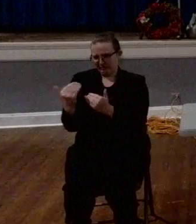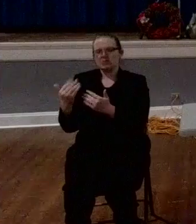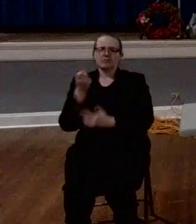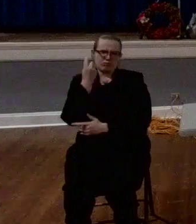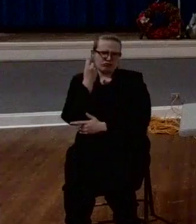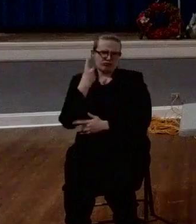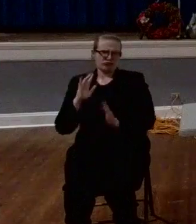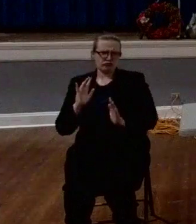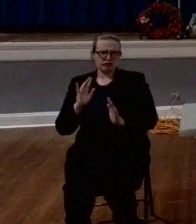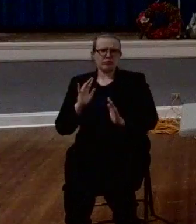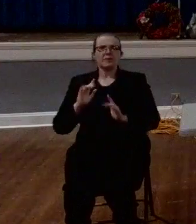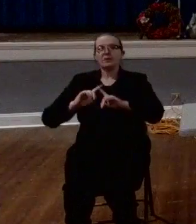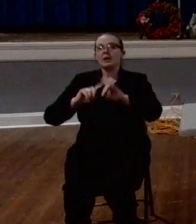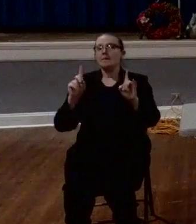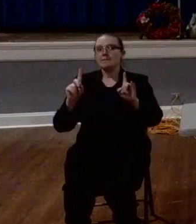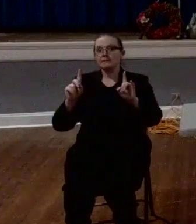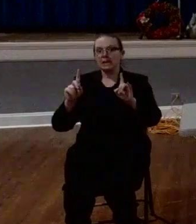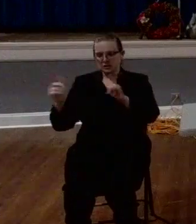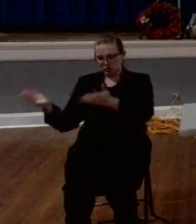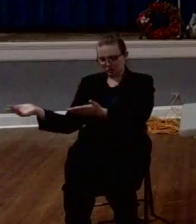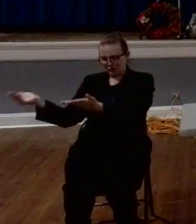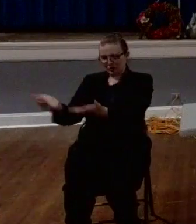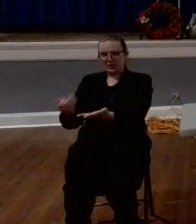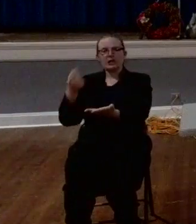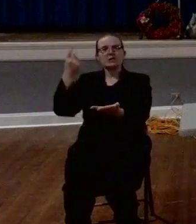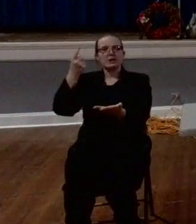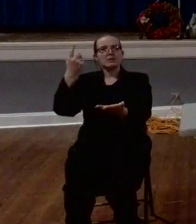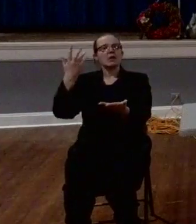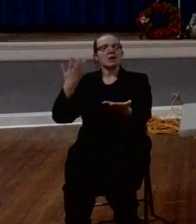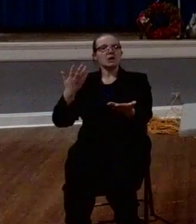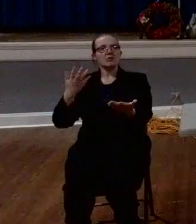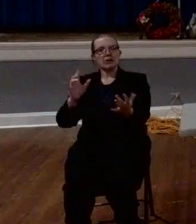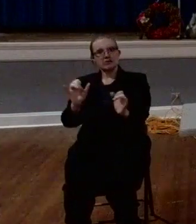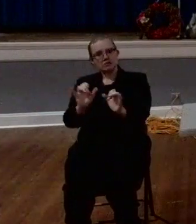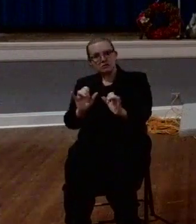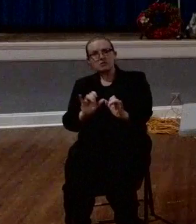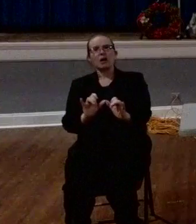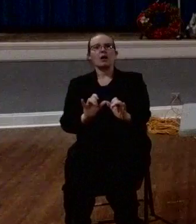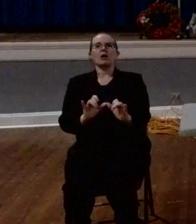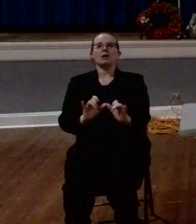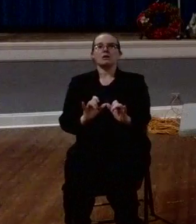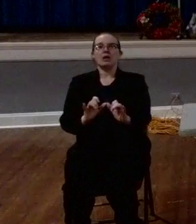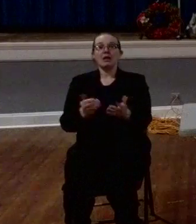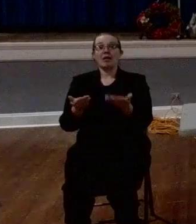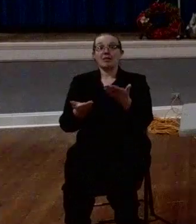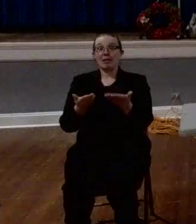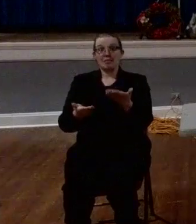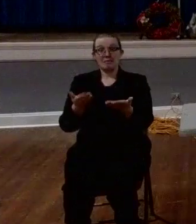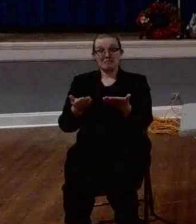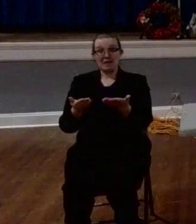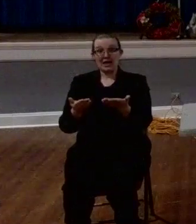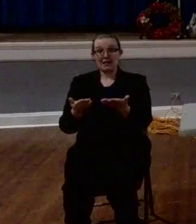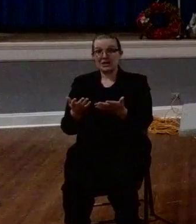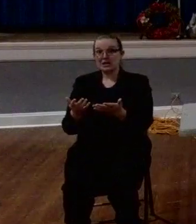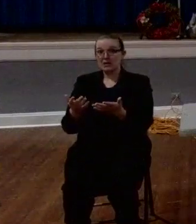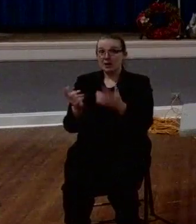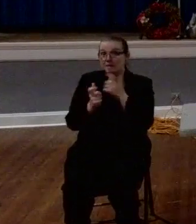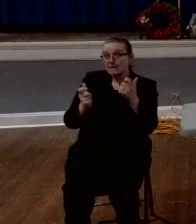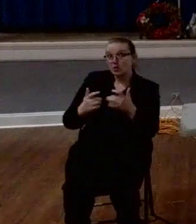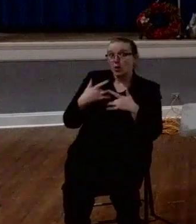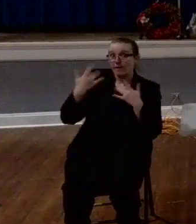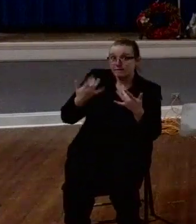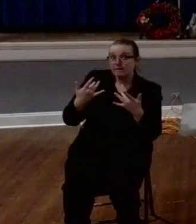limited, but bringing something of a size that could entice bigger events and things